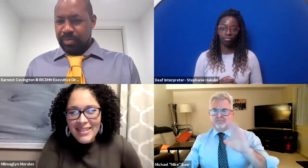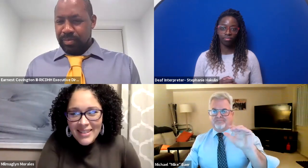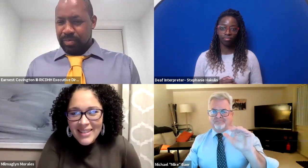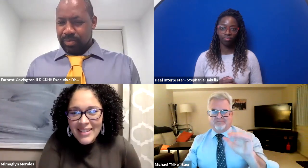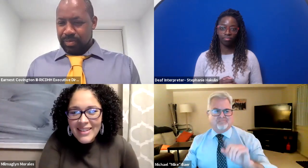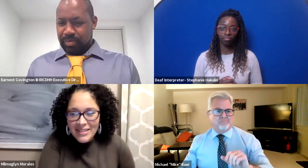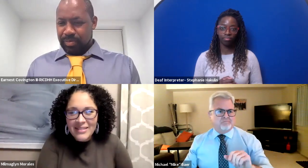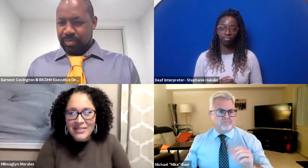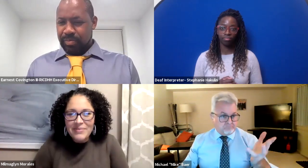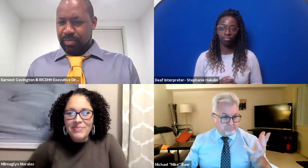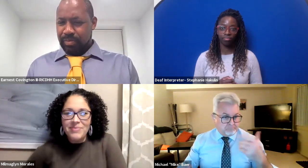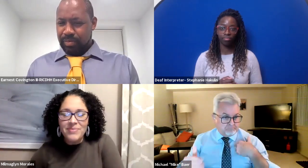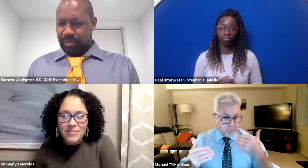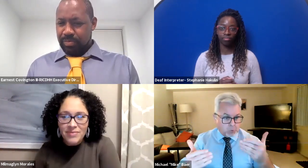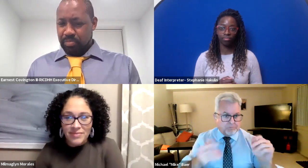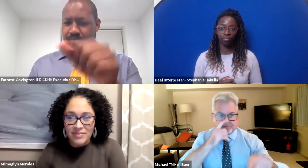Yes, Michael.